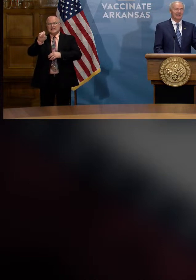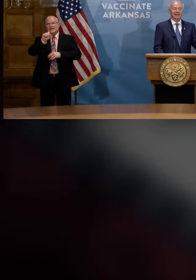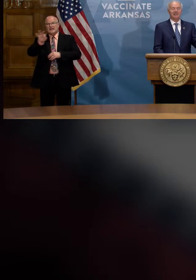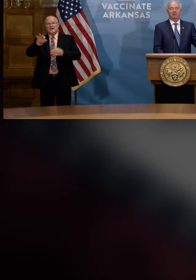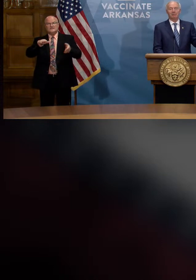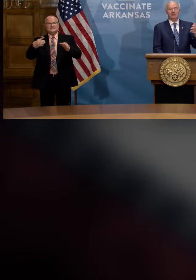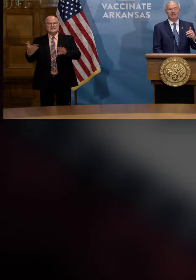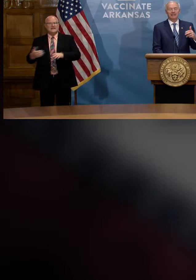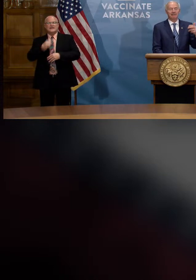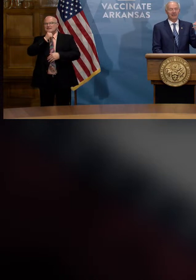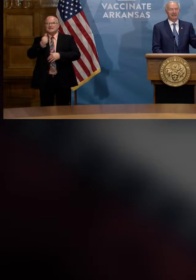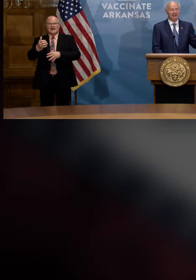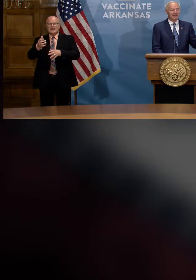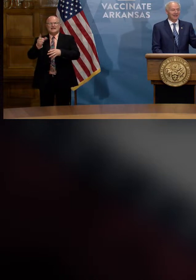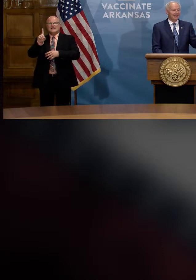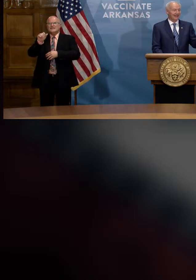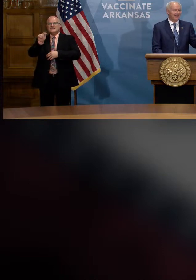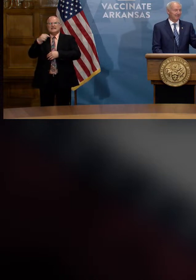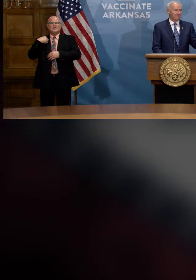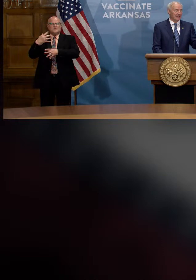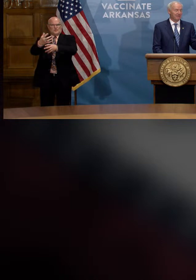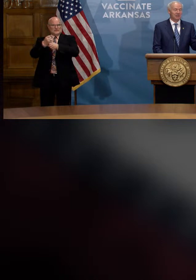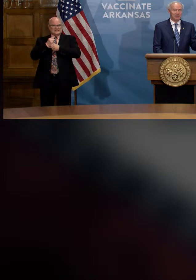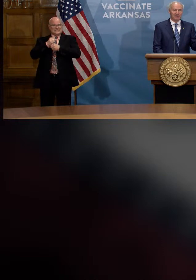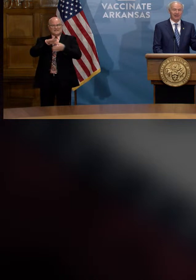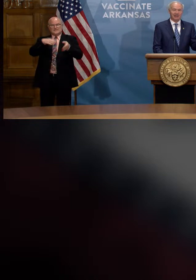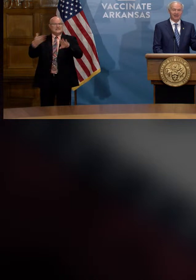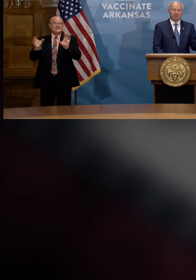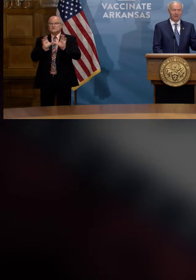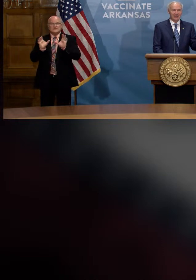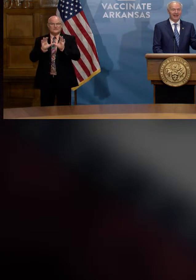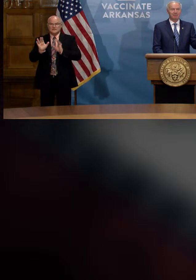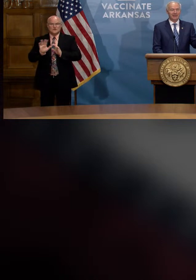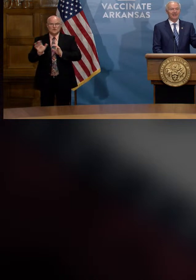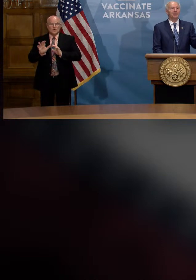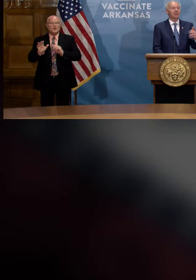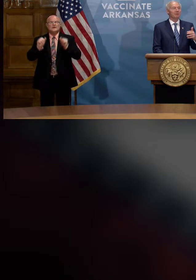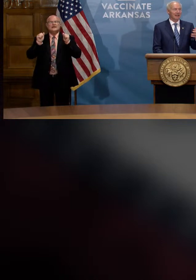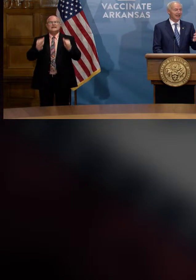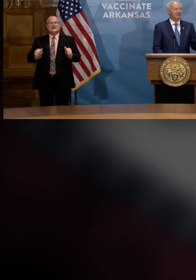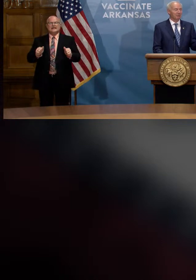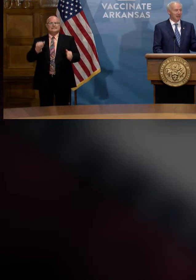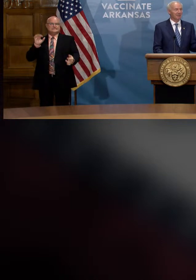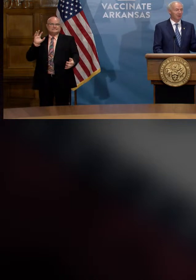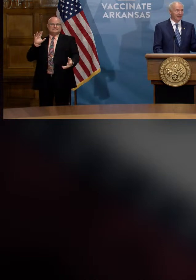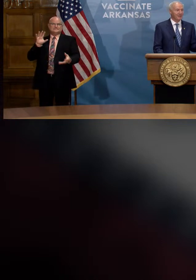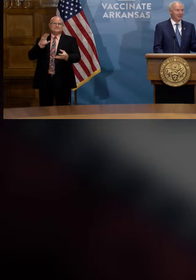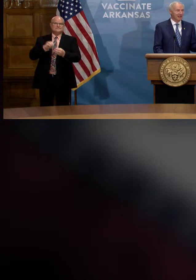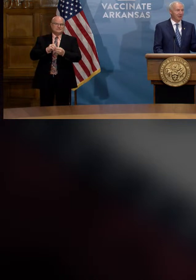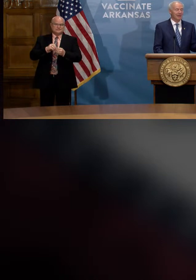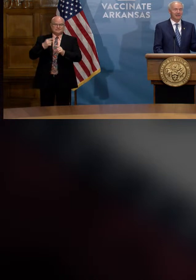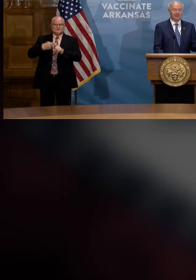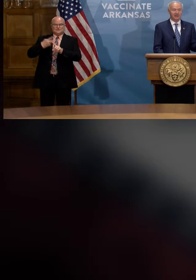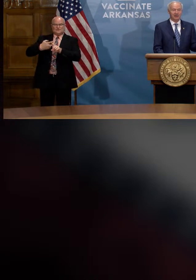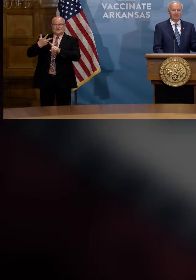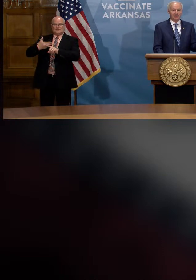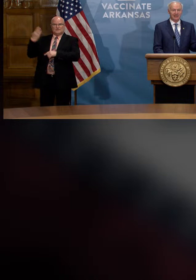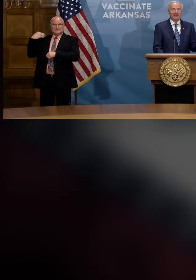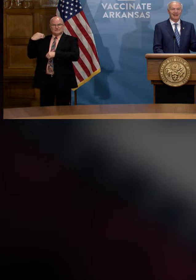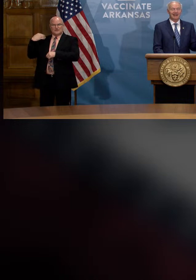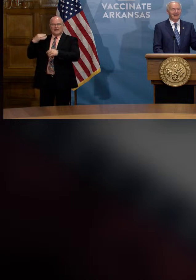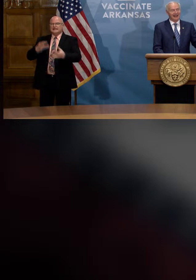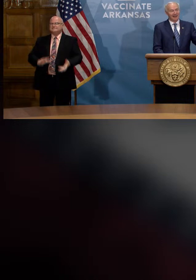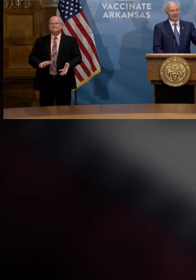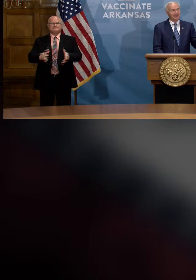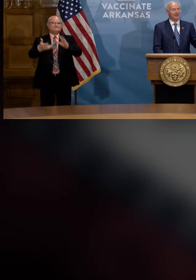is not the date that we receive the death certificate, which can be accumulated from a couple months ago and throws